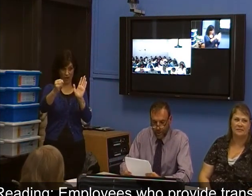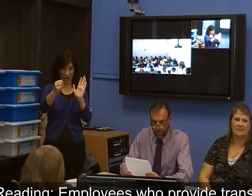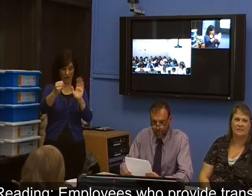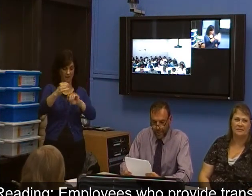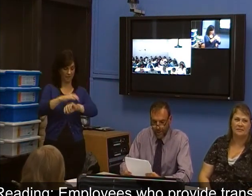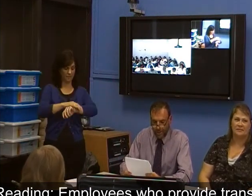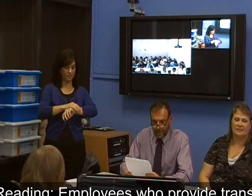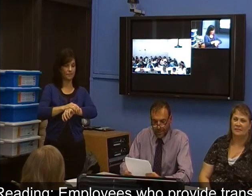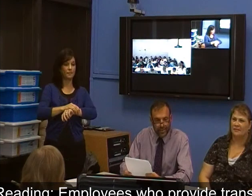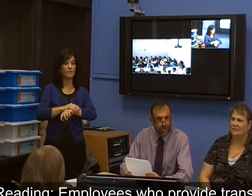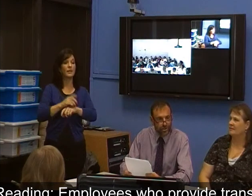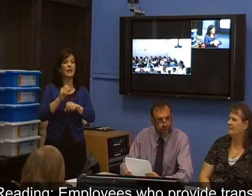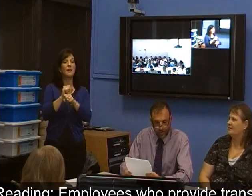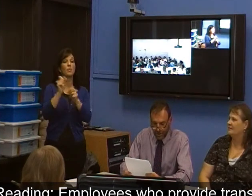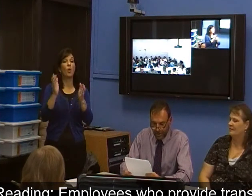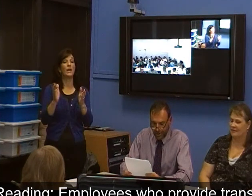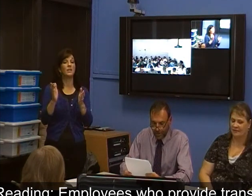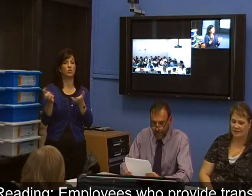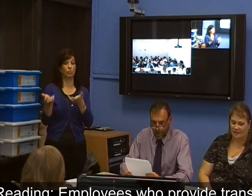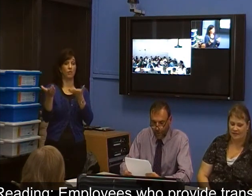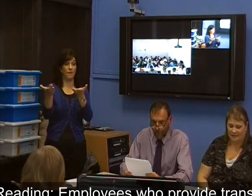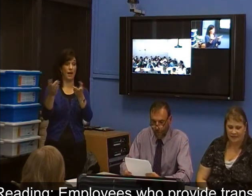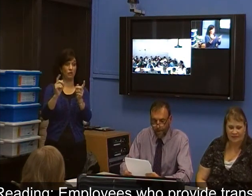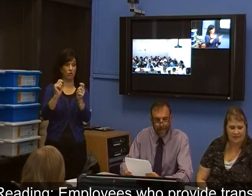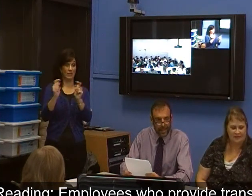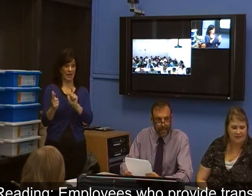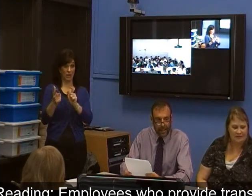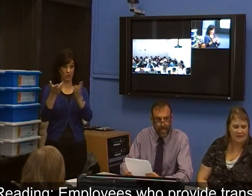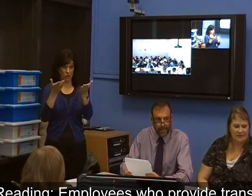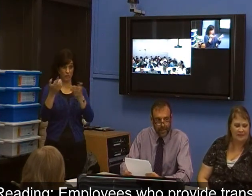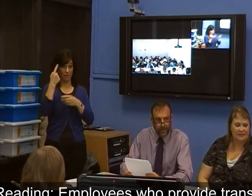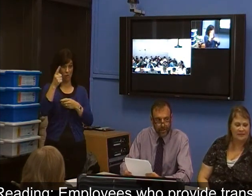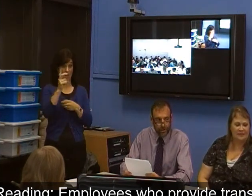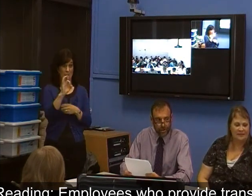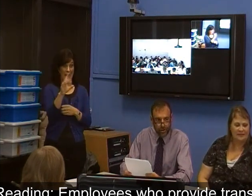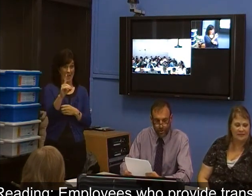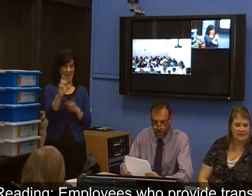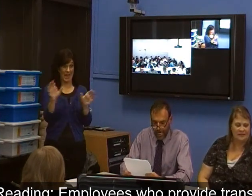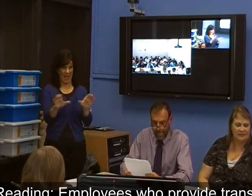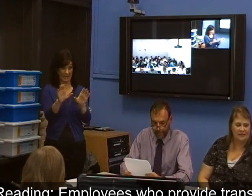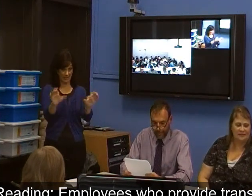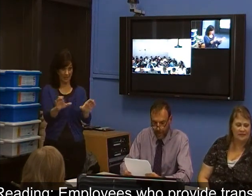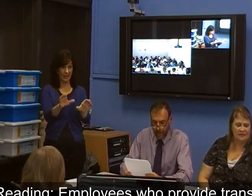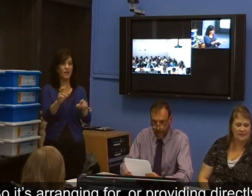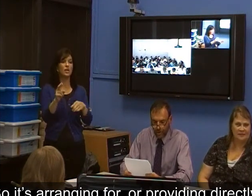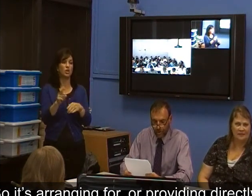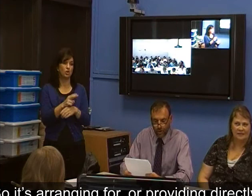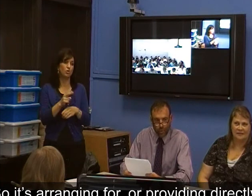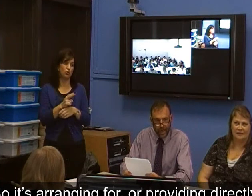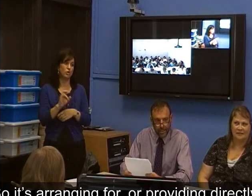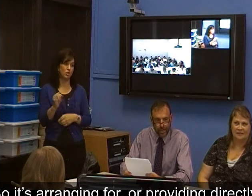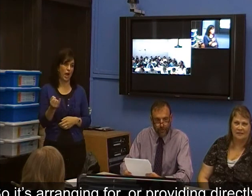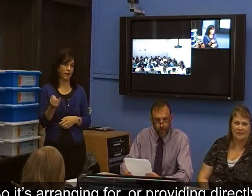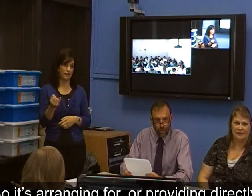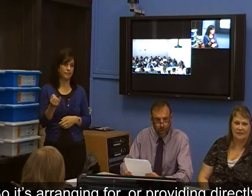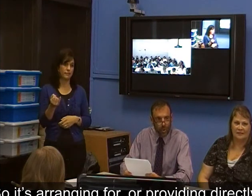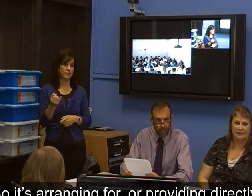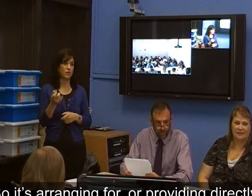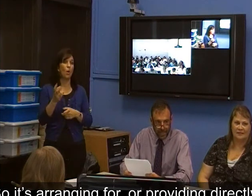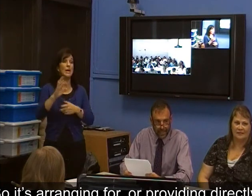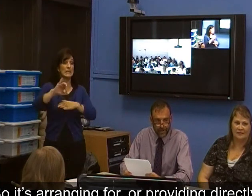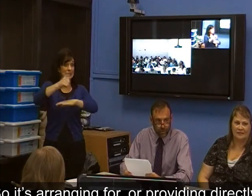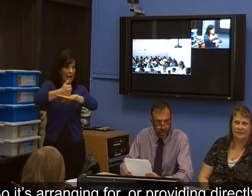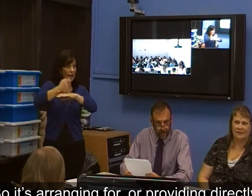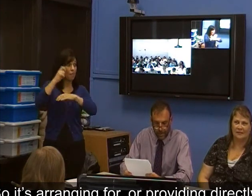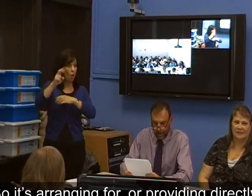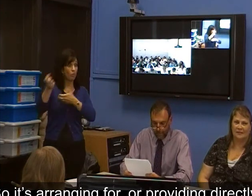Employees who provide translation services for Medicaid activities should use J. So it's arranging for or